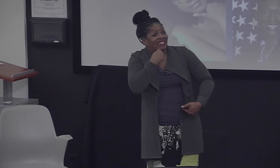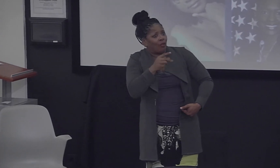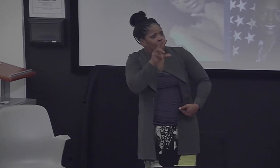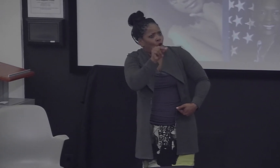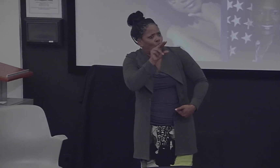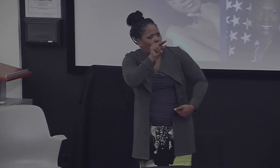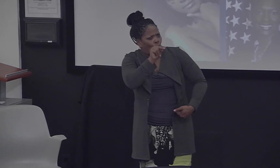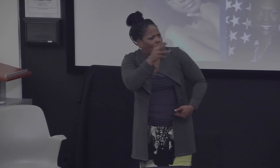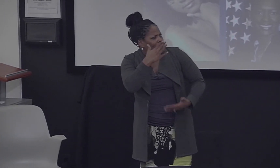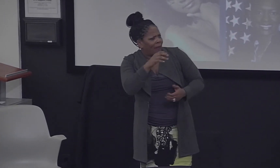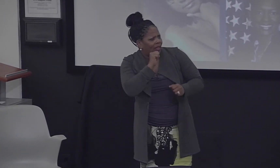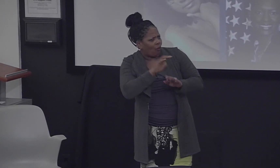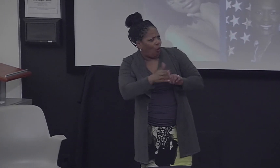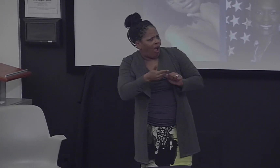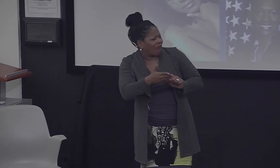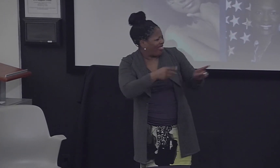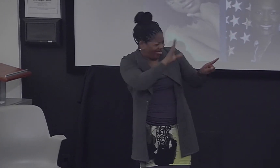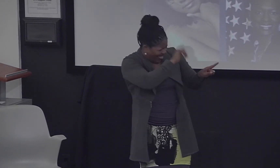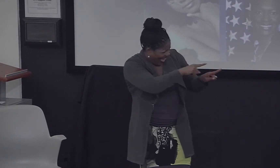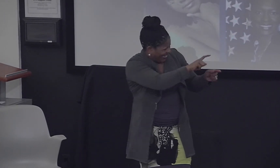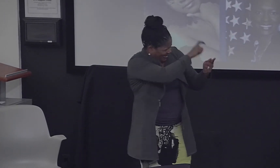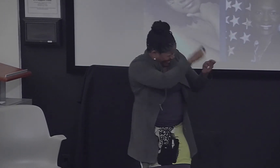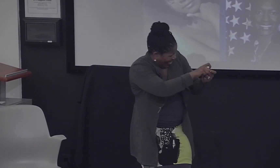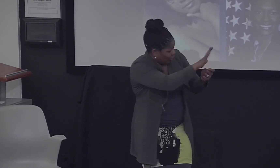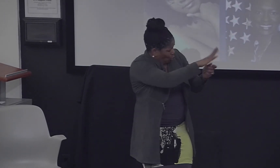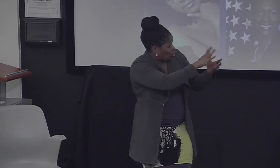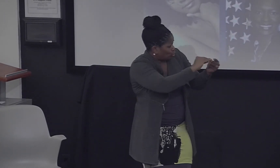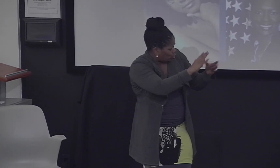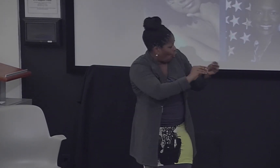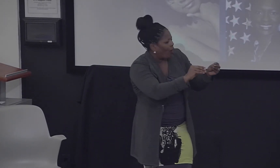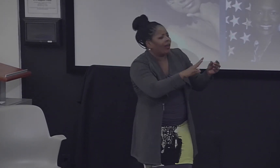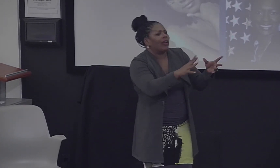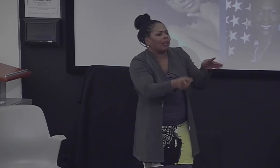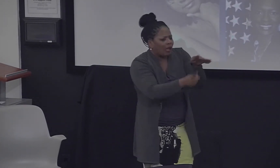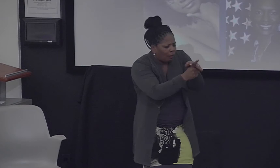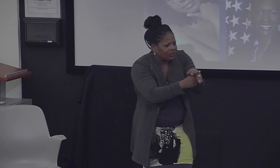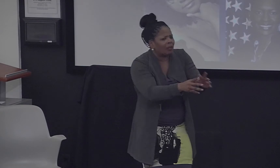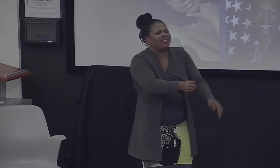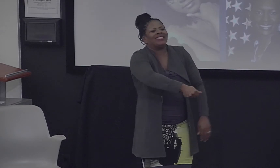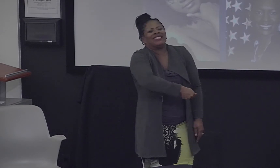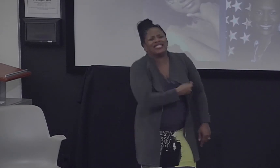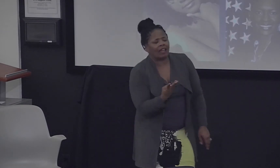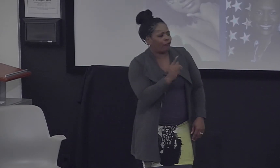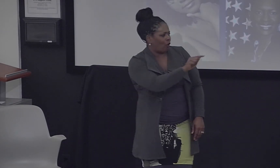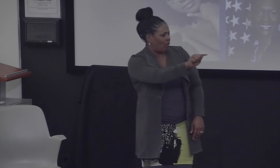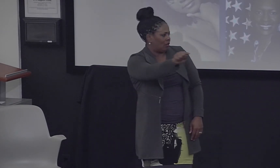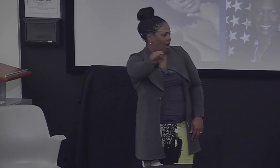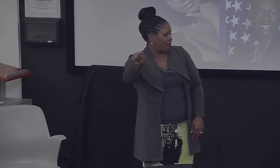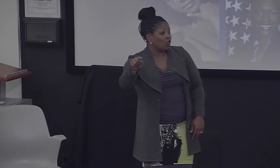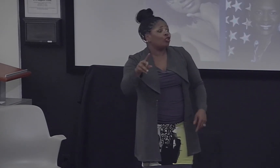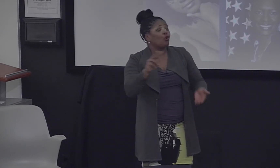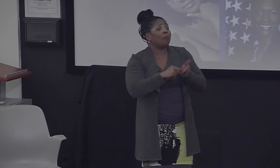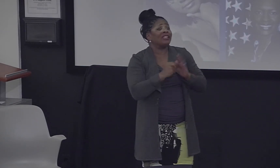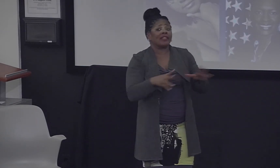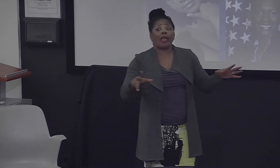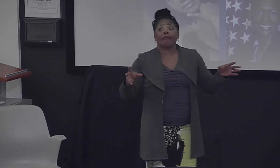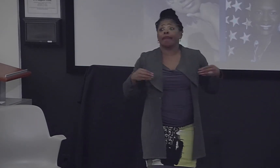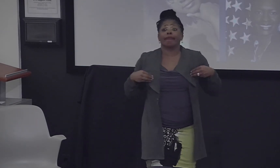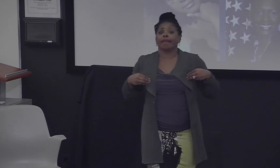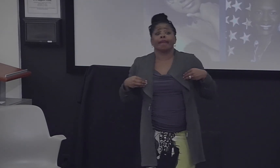would have been to say no, not being the best fit, they were definitely concerned with what you just mentioned. Will that impact future work and future opportunities?